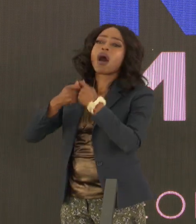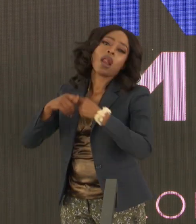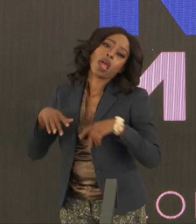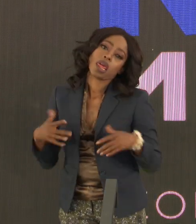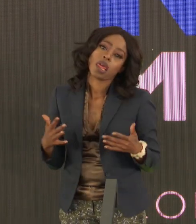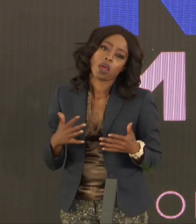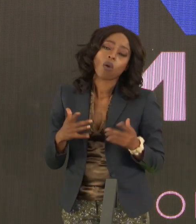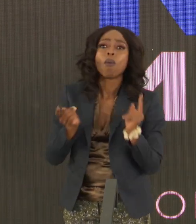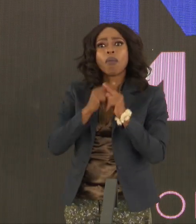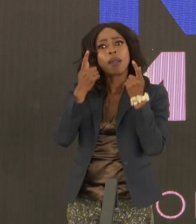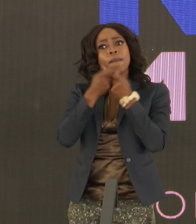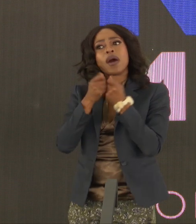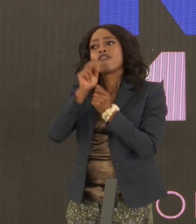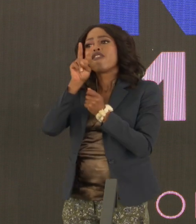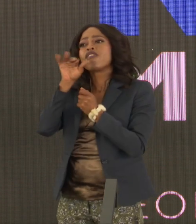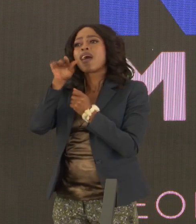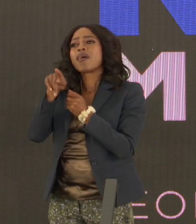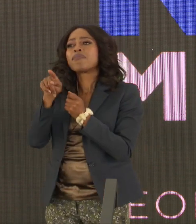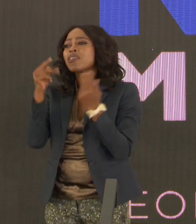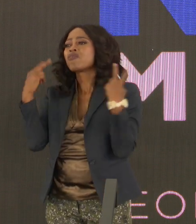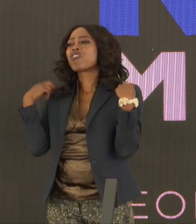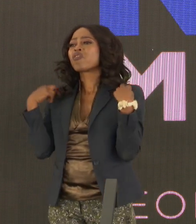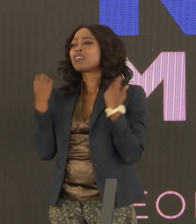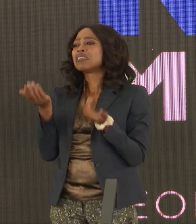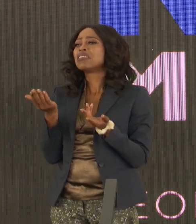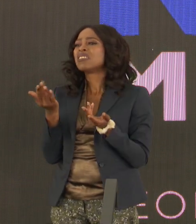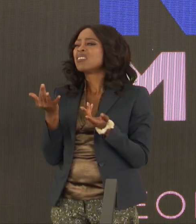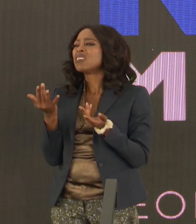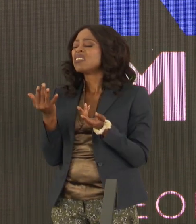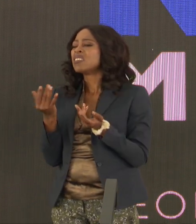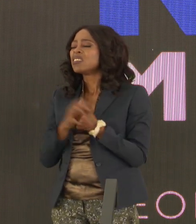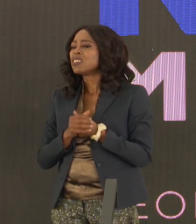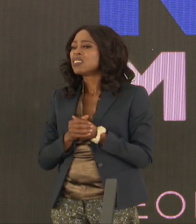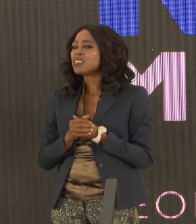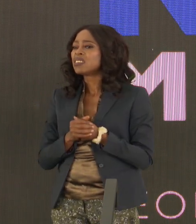but there's money for the VIP protection unit.